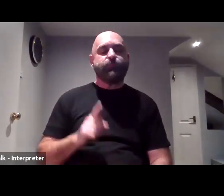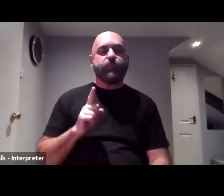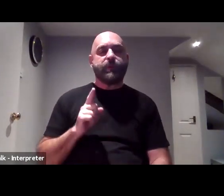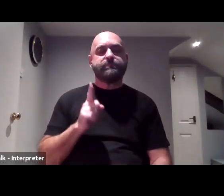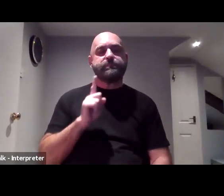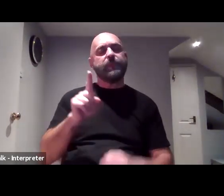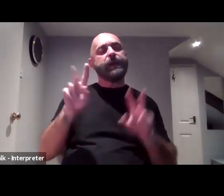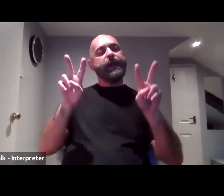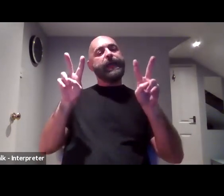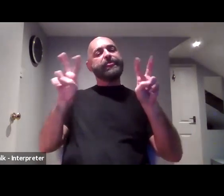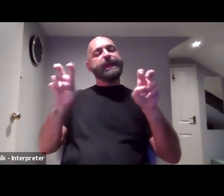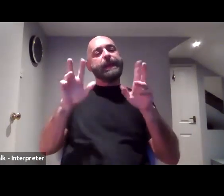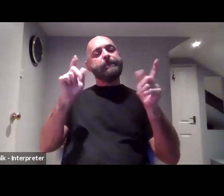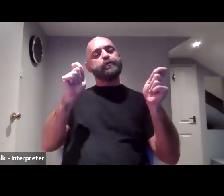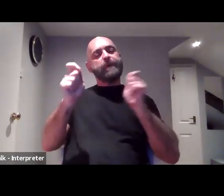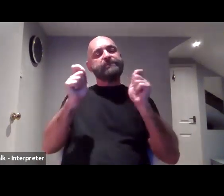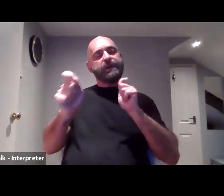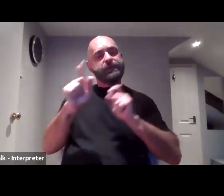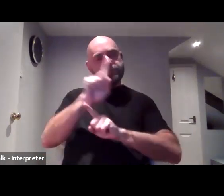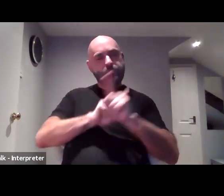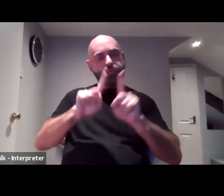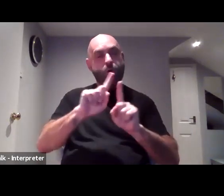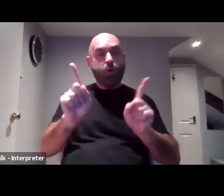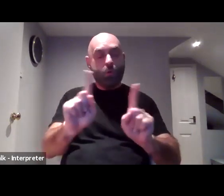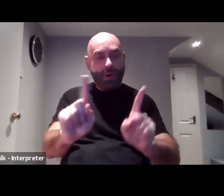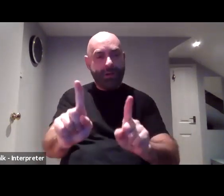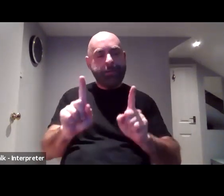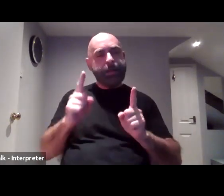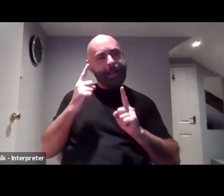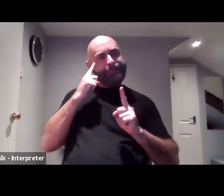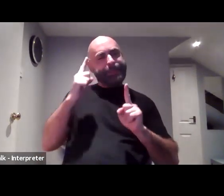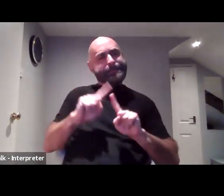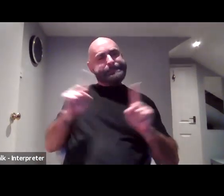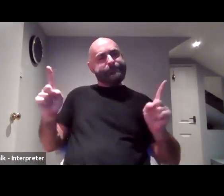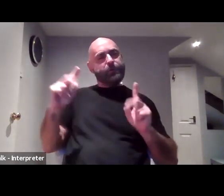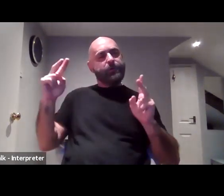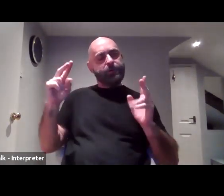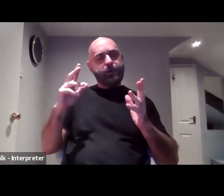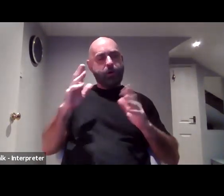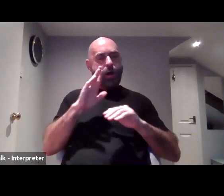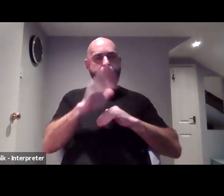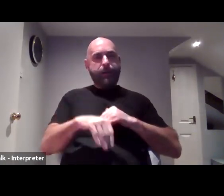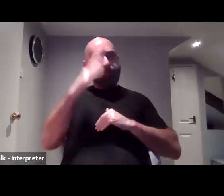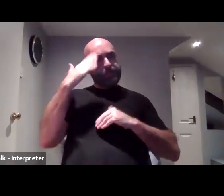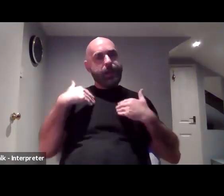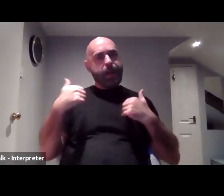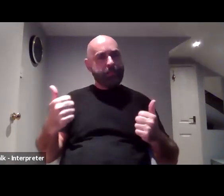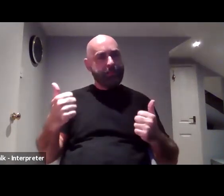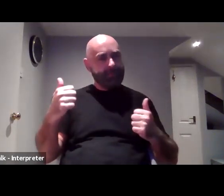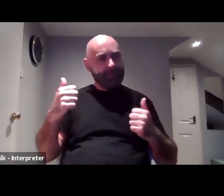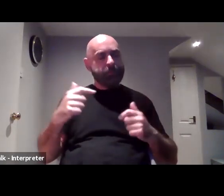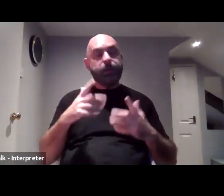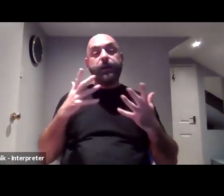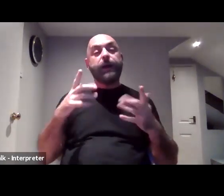The theme of the transformation seminars is thinking differently about mental health.